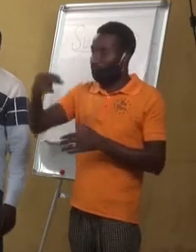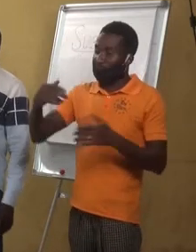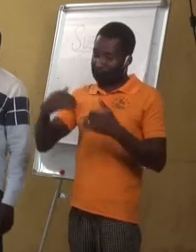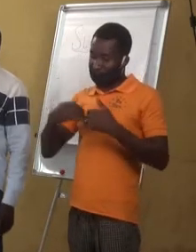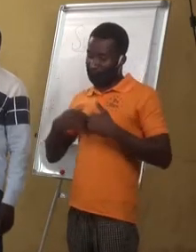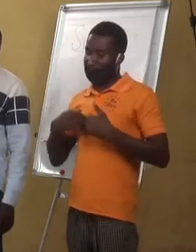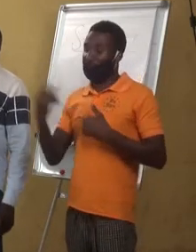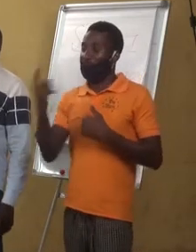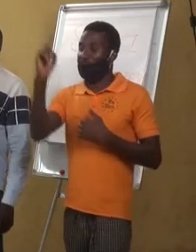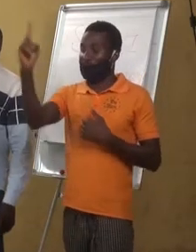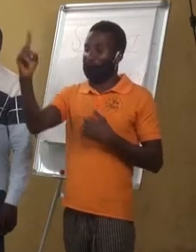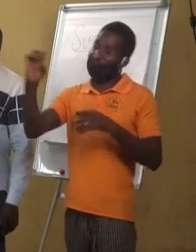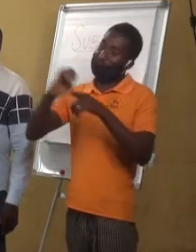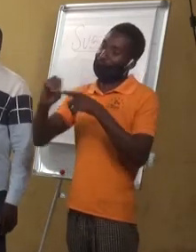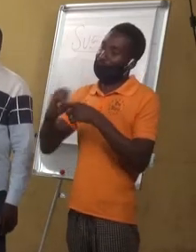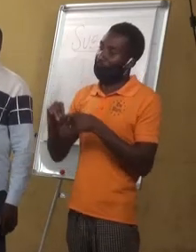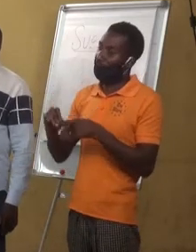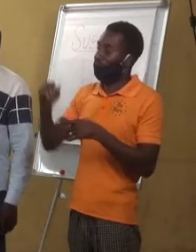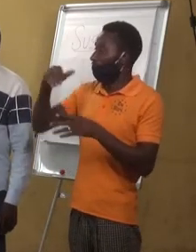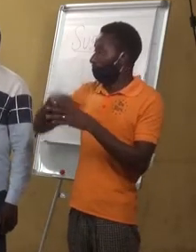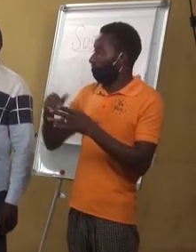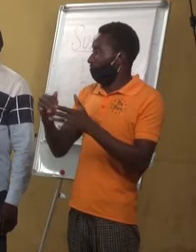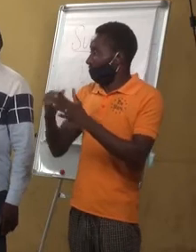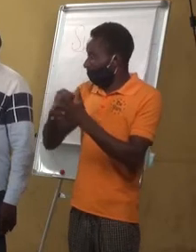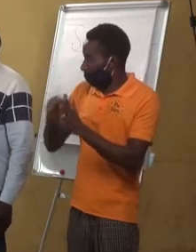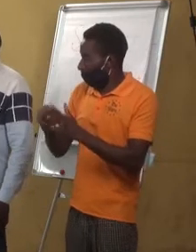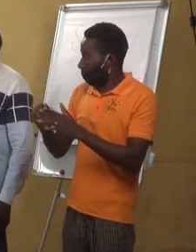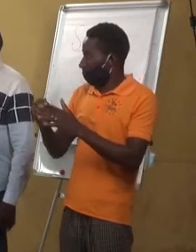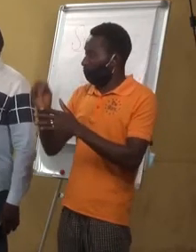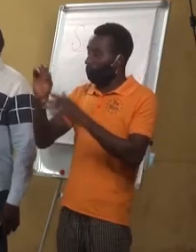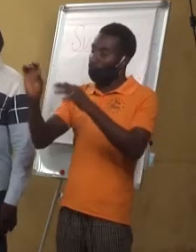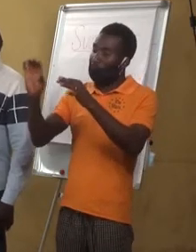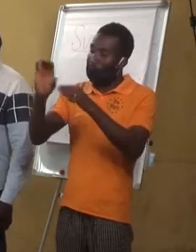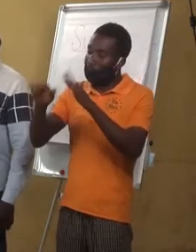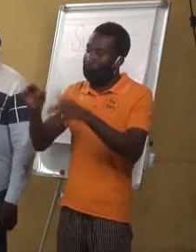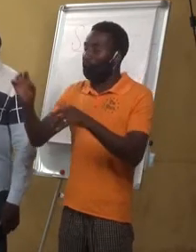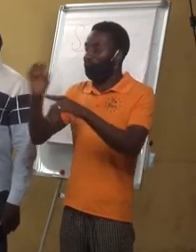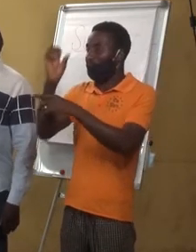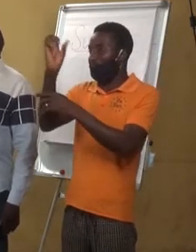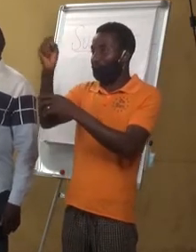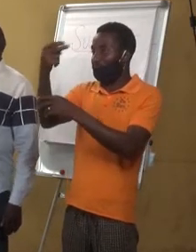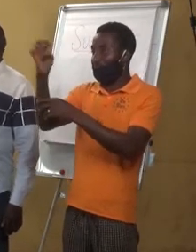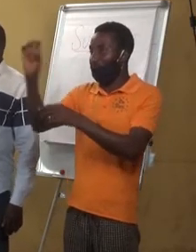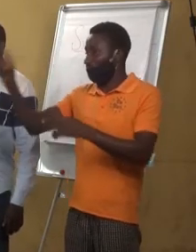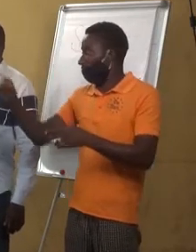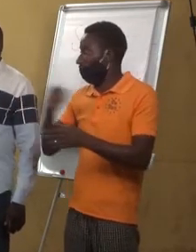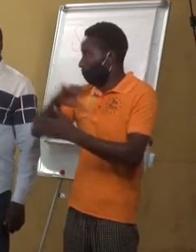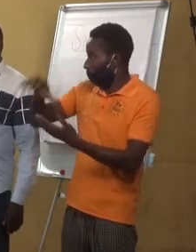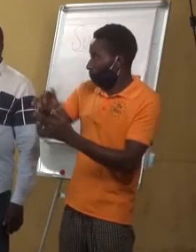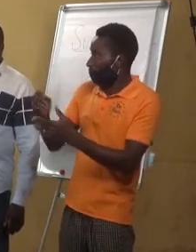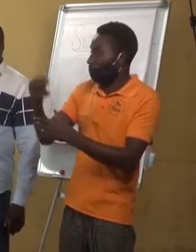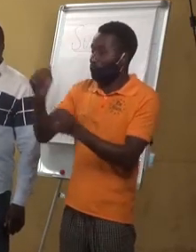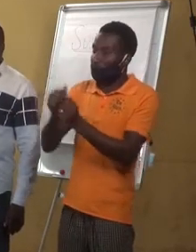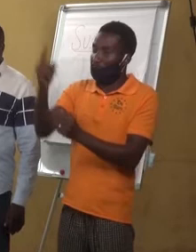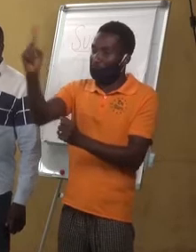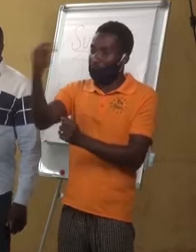only one electron in its valence shell, and that it is going to combine with another hydrogen with another